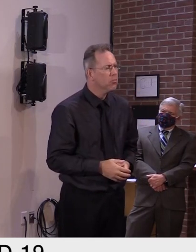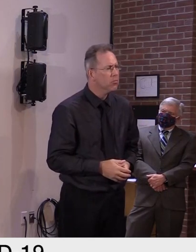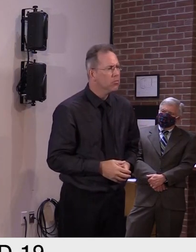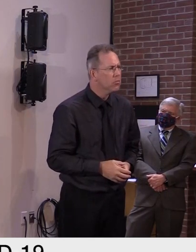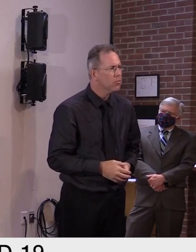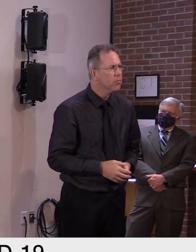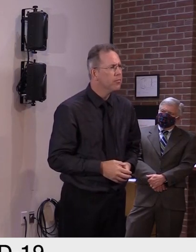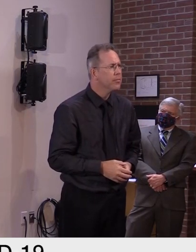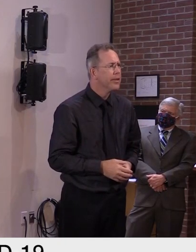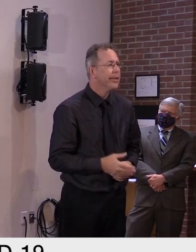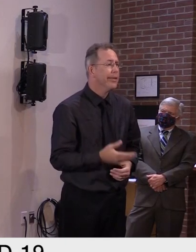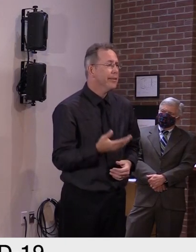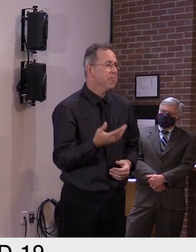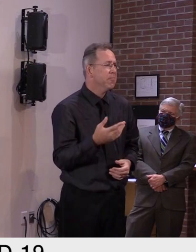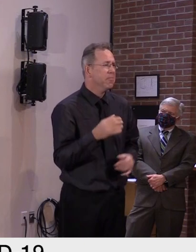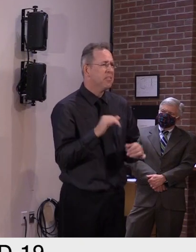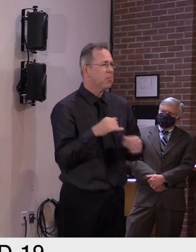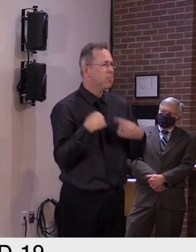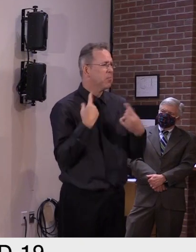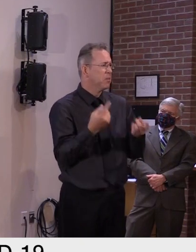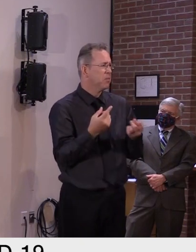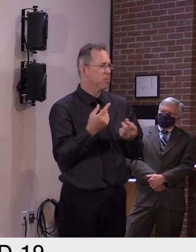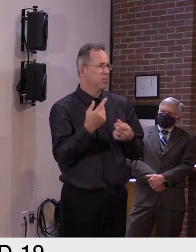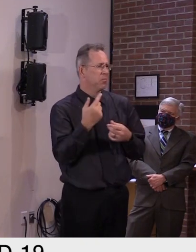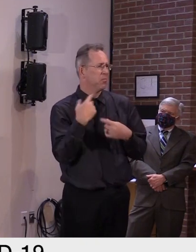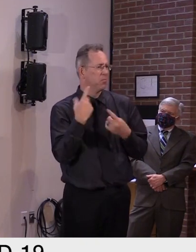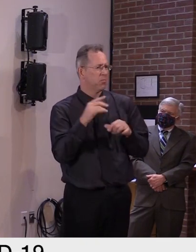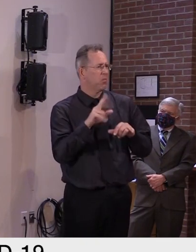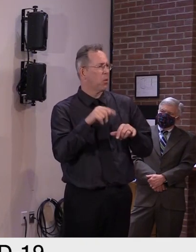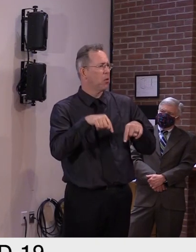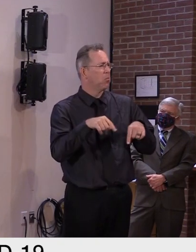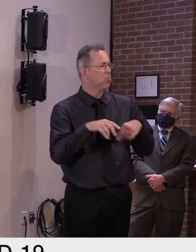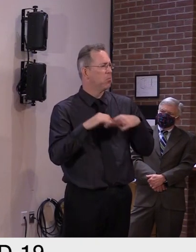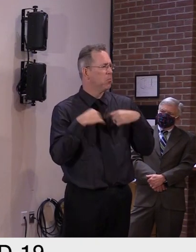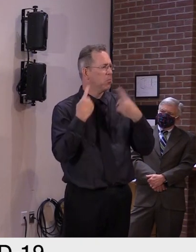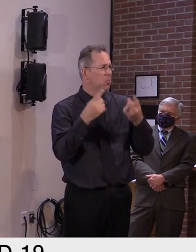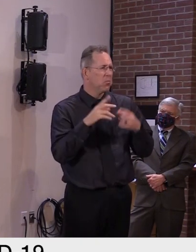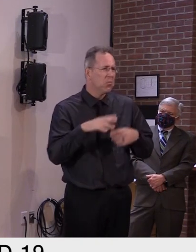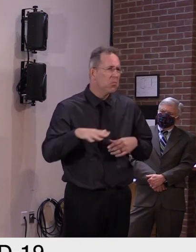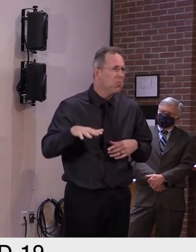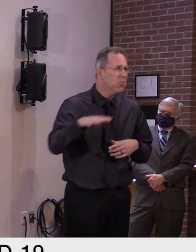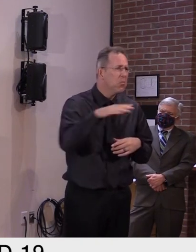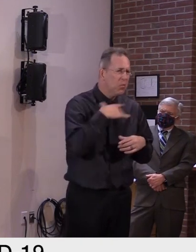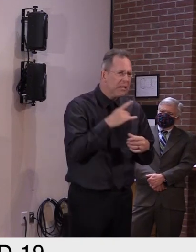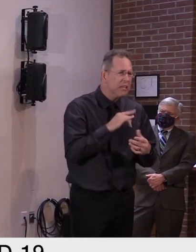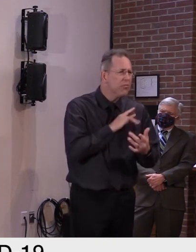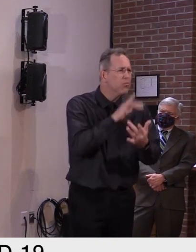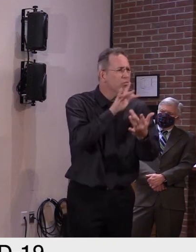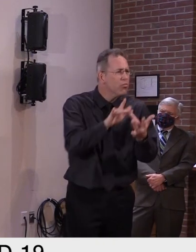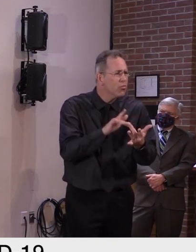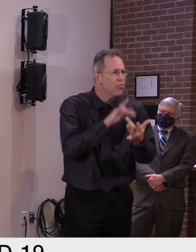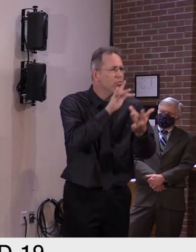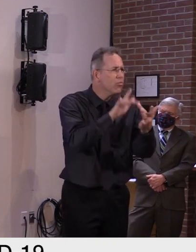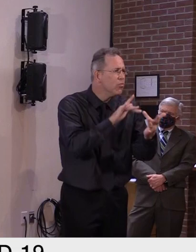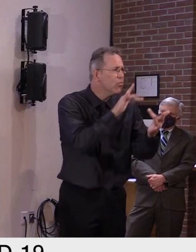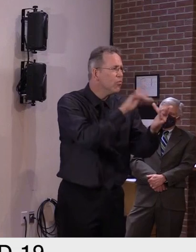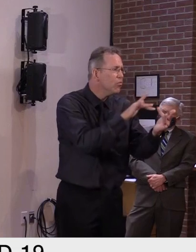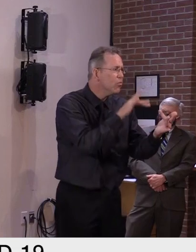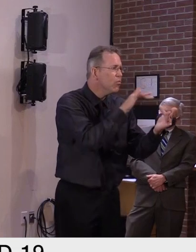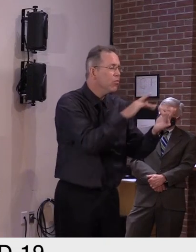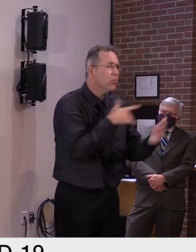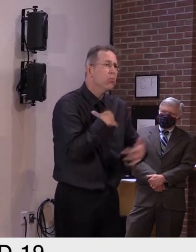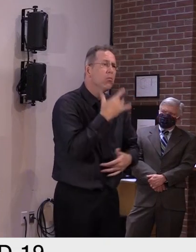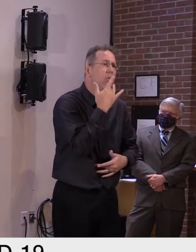all along, that the vast proportion of people that we're in contact with not only answer the phone, but